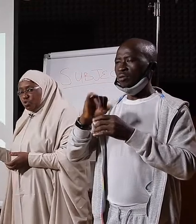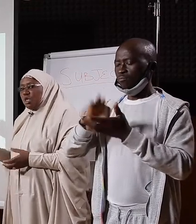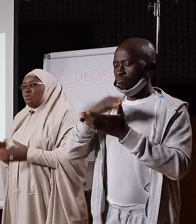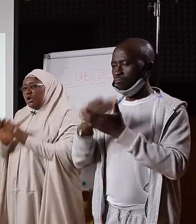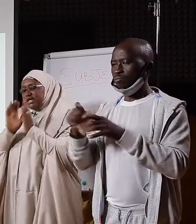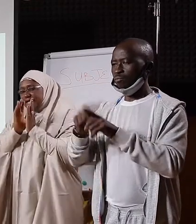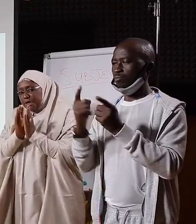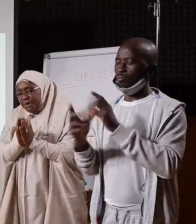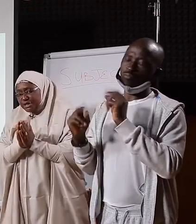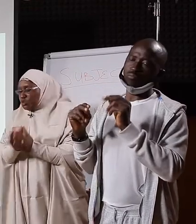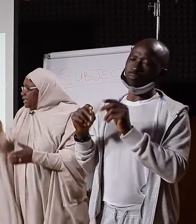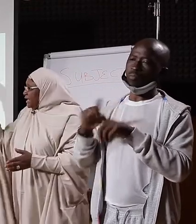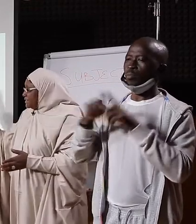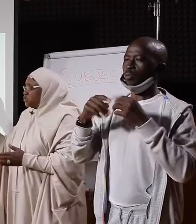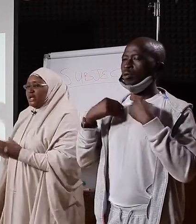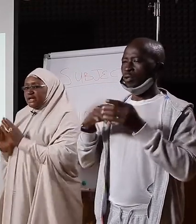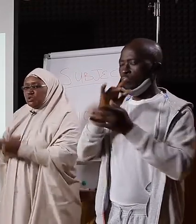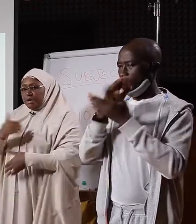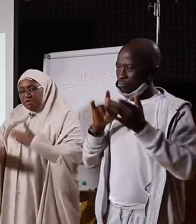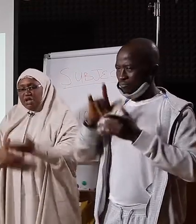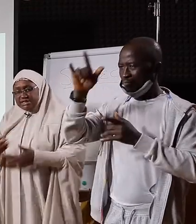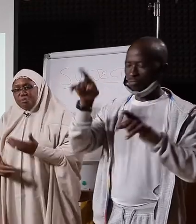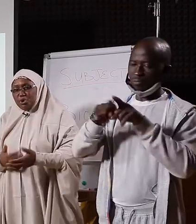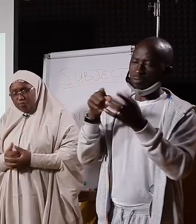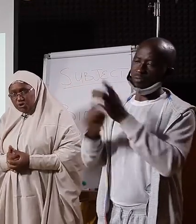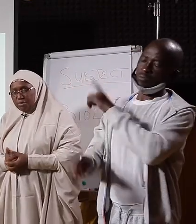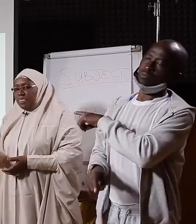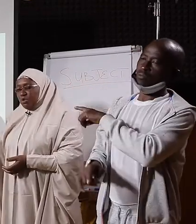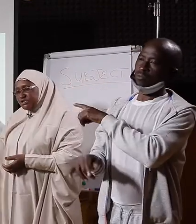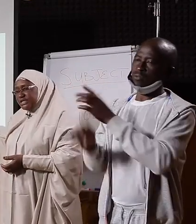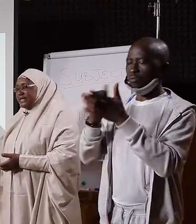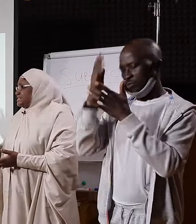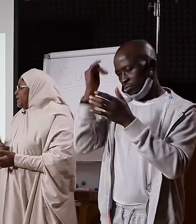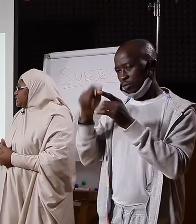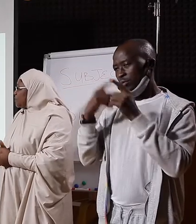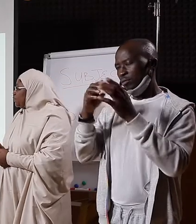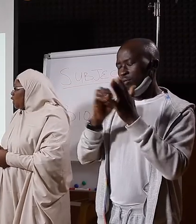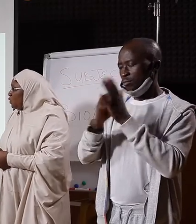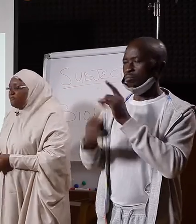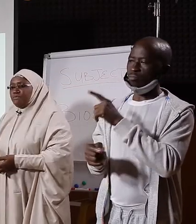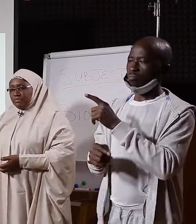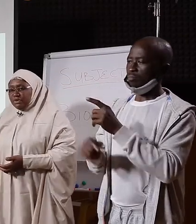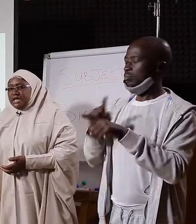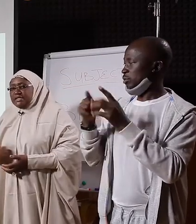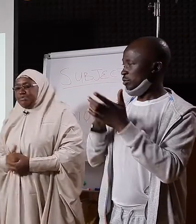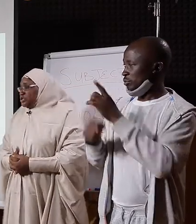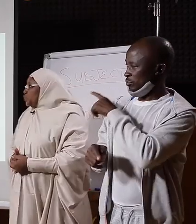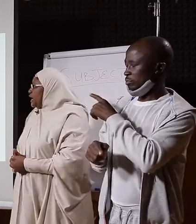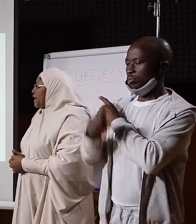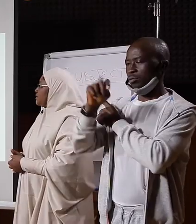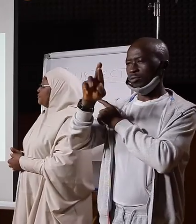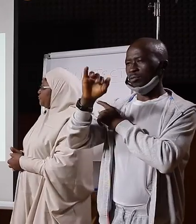on this group, but it has a parachute like this one. That is why I'm giving an example of cotton. But tree ducks is an example of